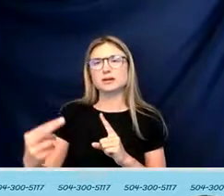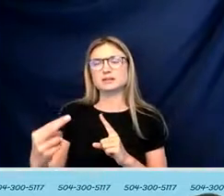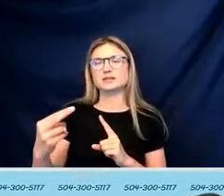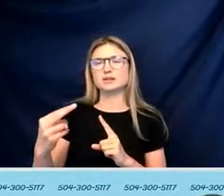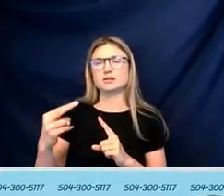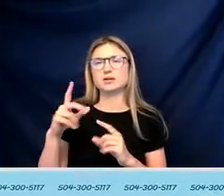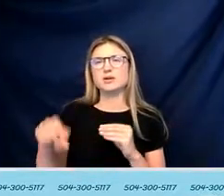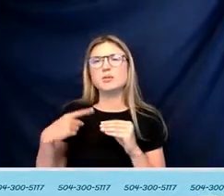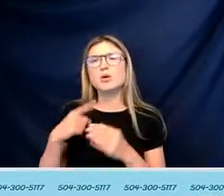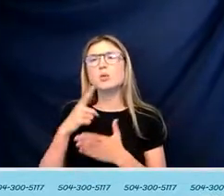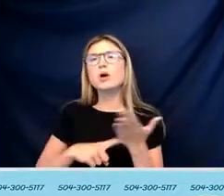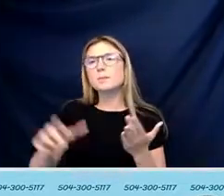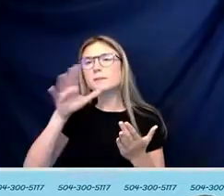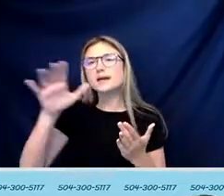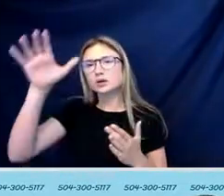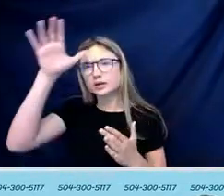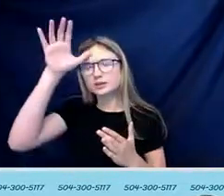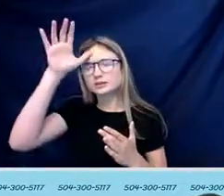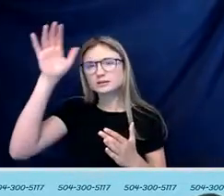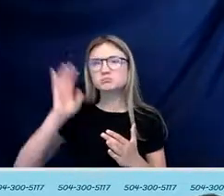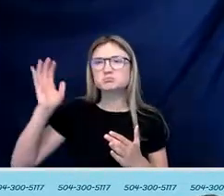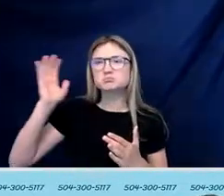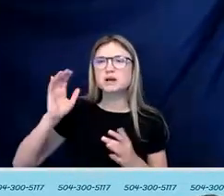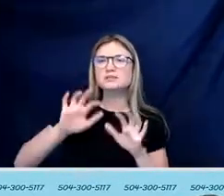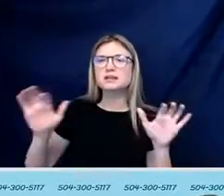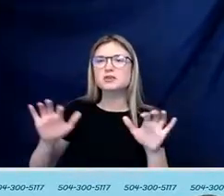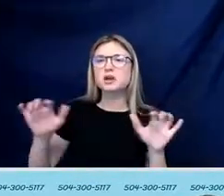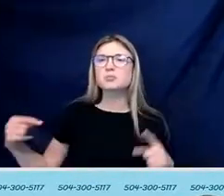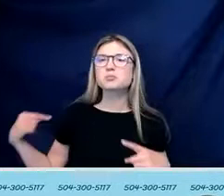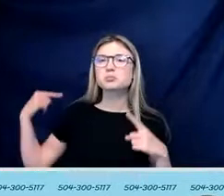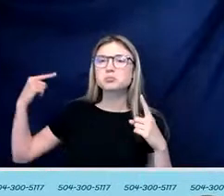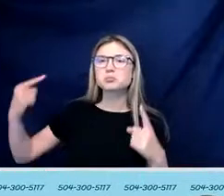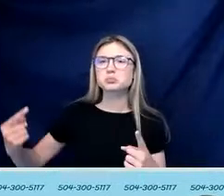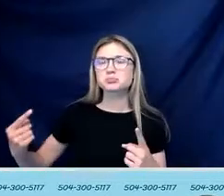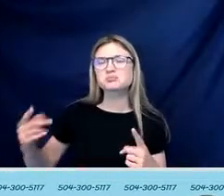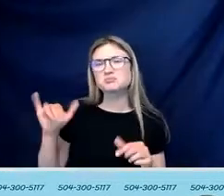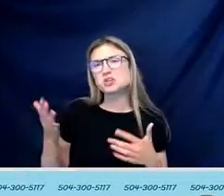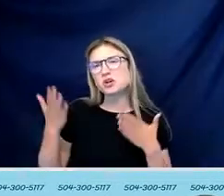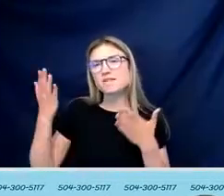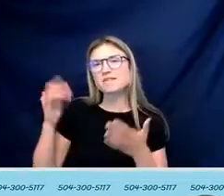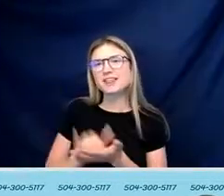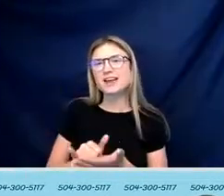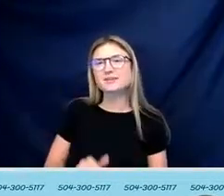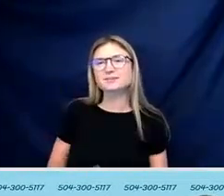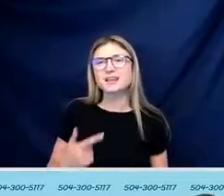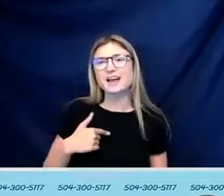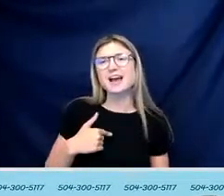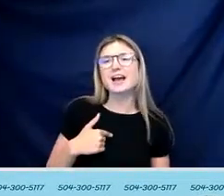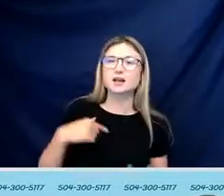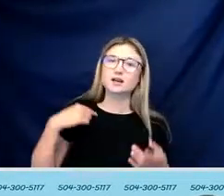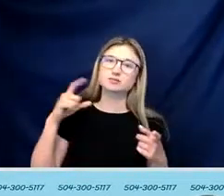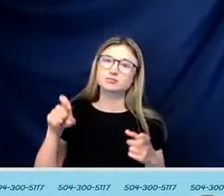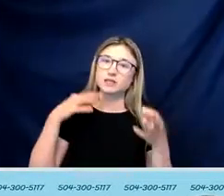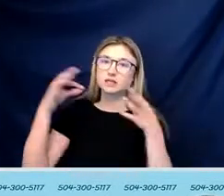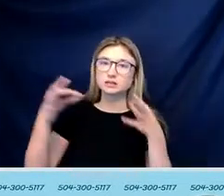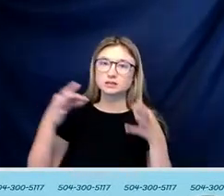what parents before them have been doing, how we've done it, and that type of thing. So I'm just offer that up. So I do a lot of explaining of